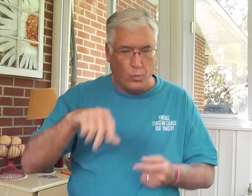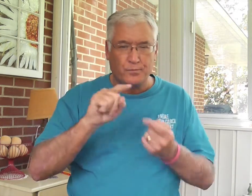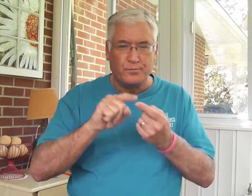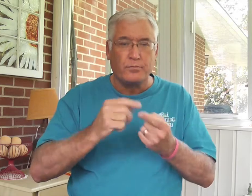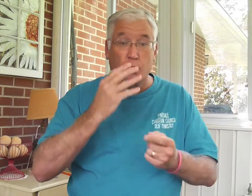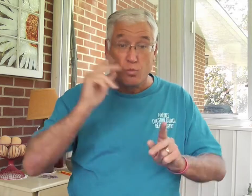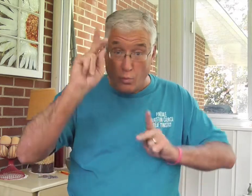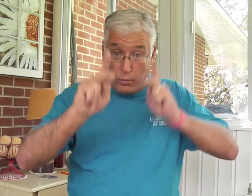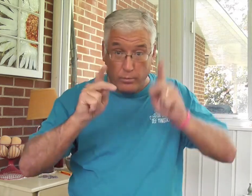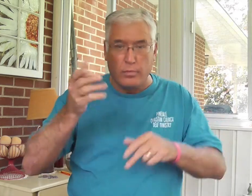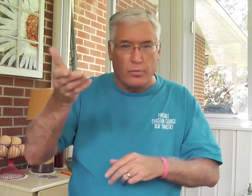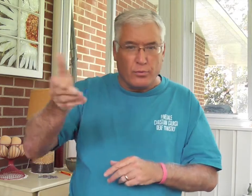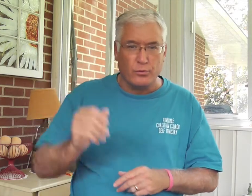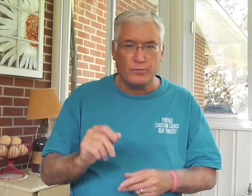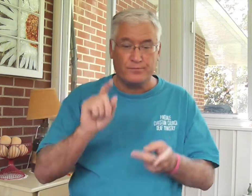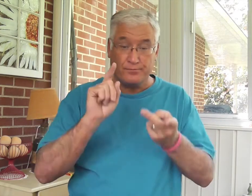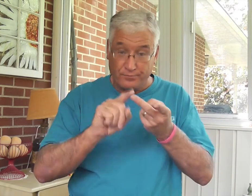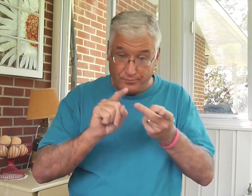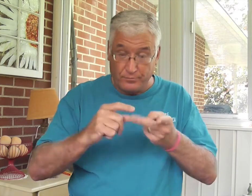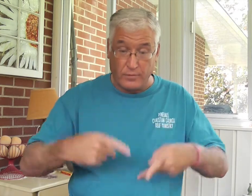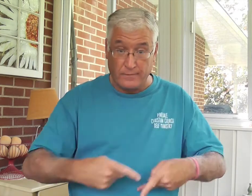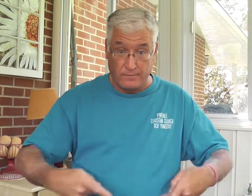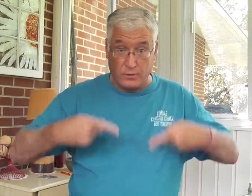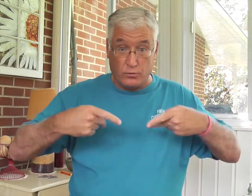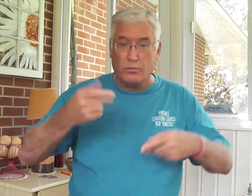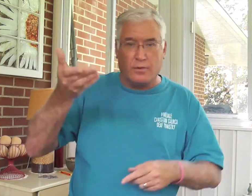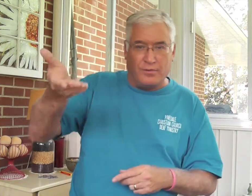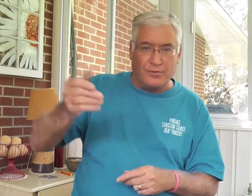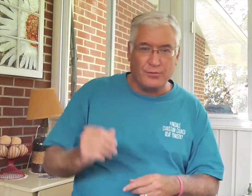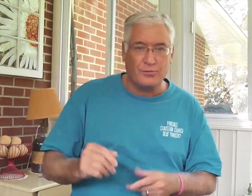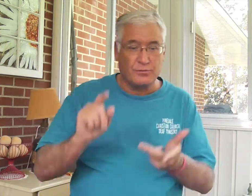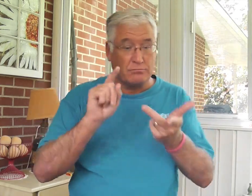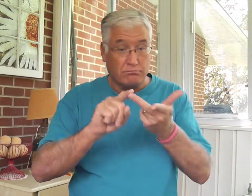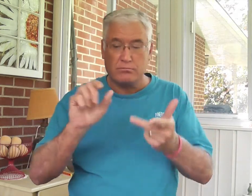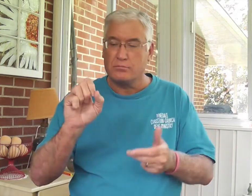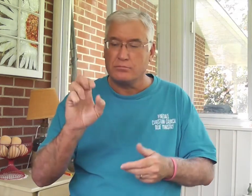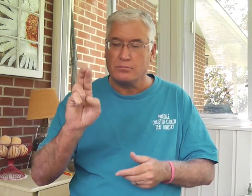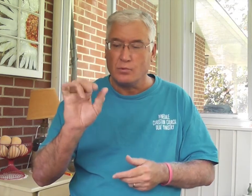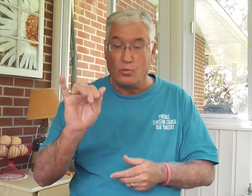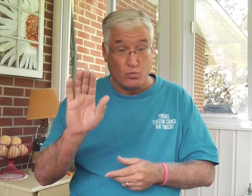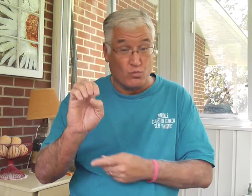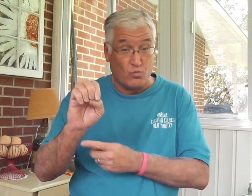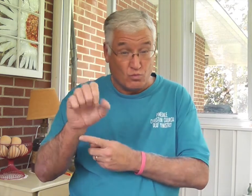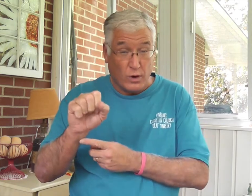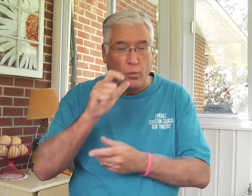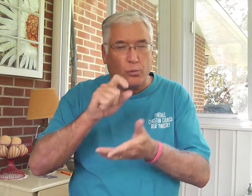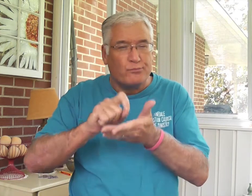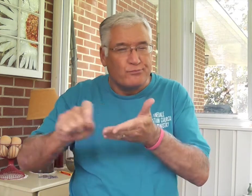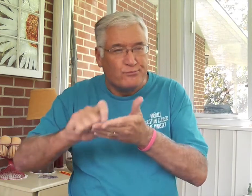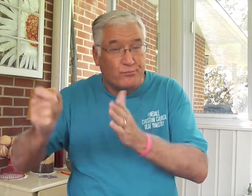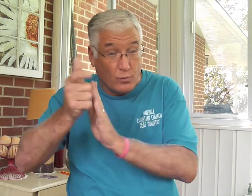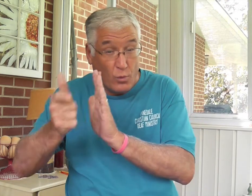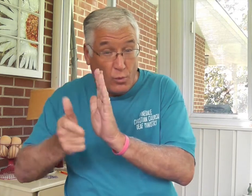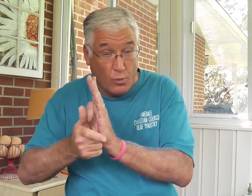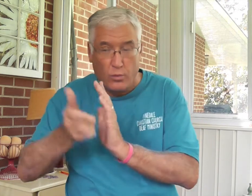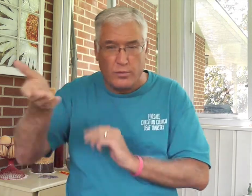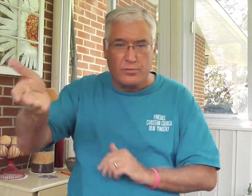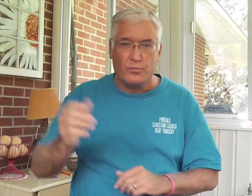say that, so we're not for sure, but we know the Jewish people were there, and the Pharisees were there, and we know the scribes were there